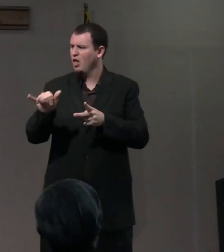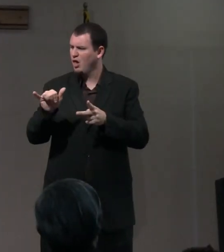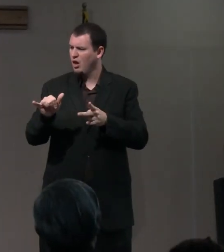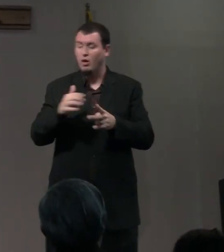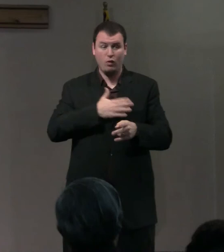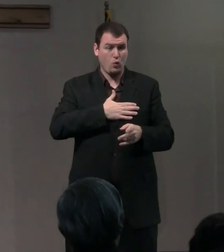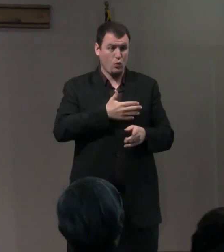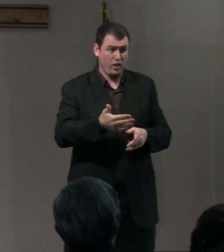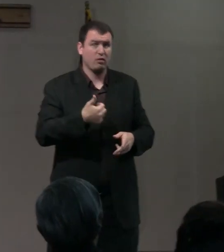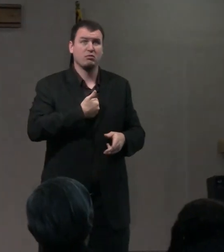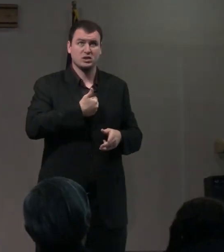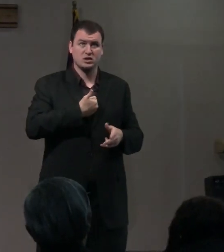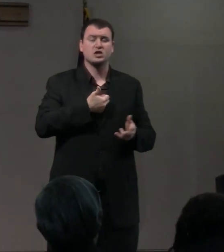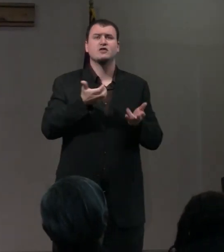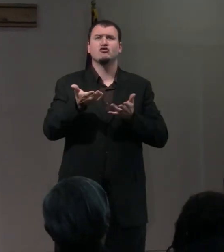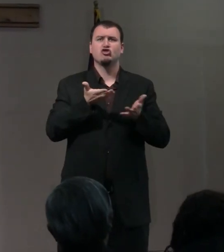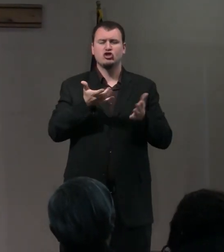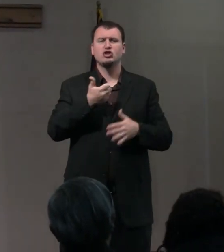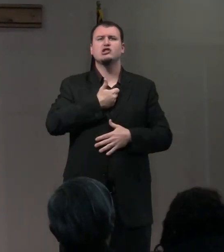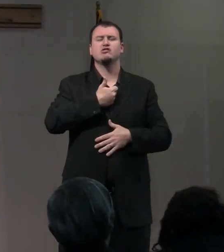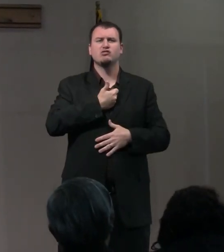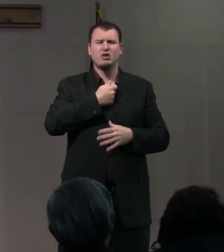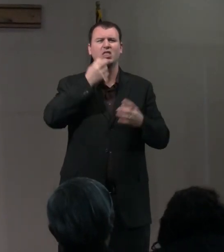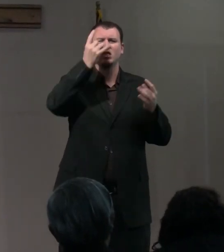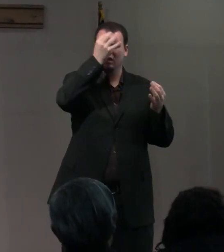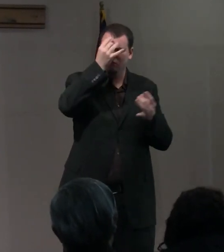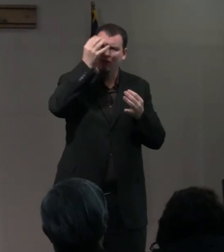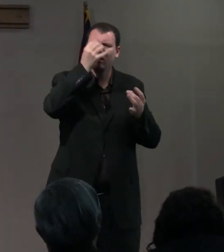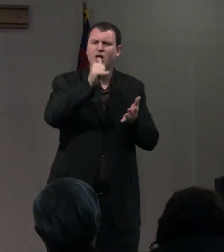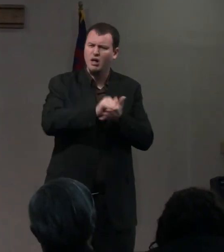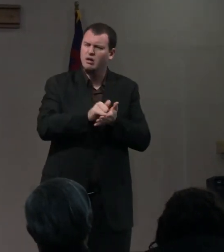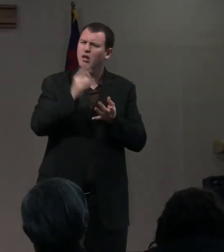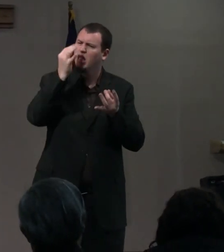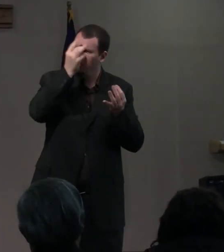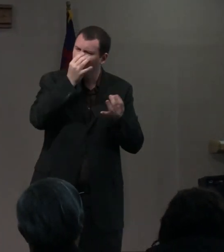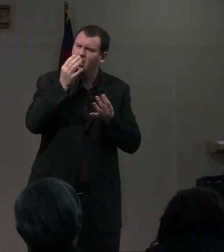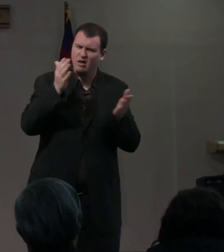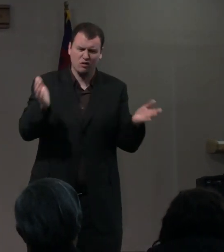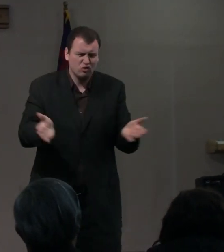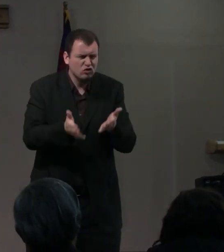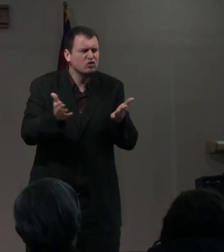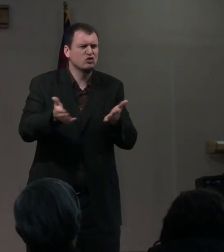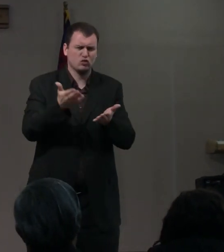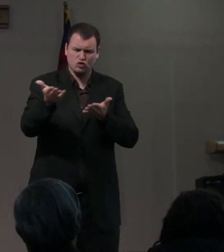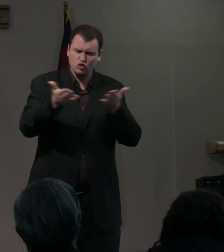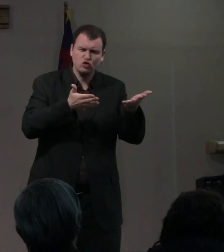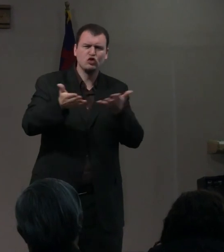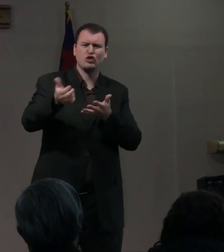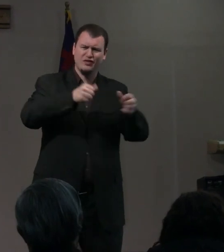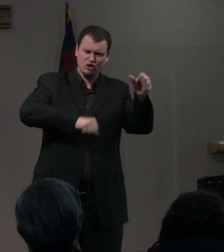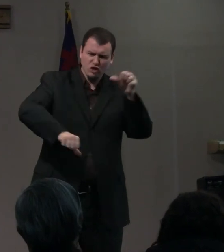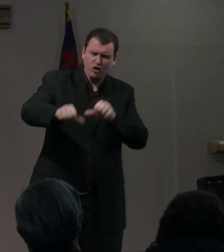That Jesus was a servant. He was willing to serve others. He thought about others. Encourage